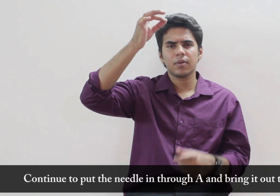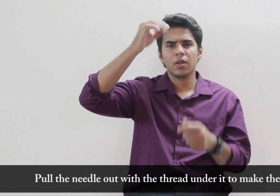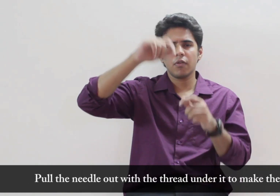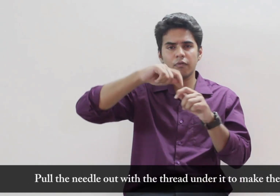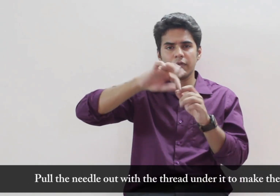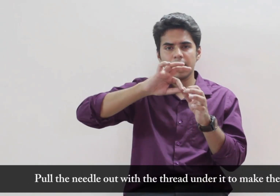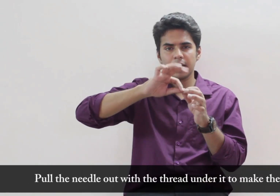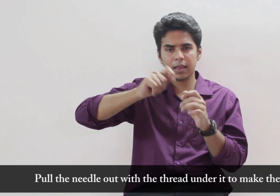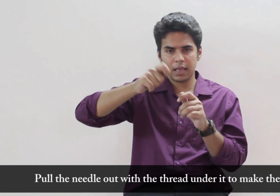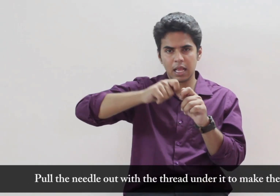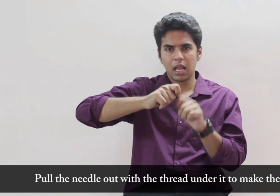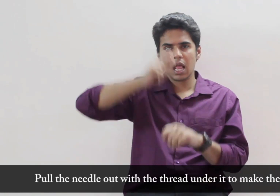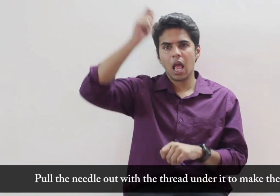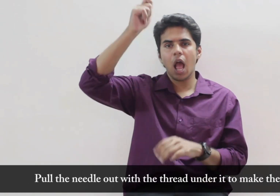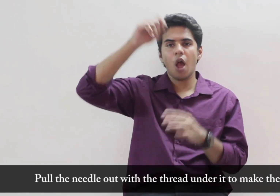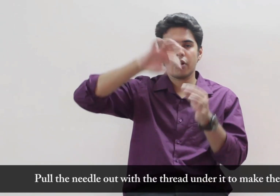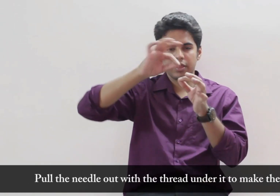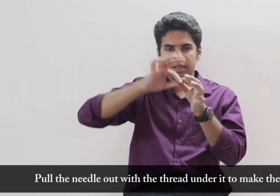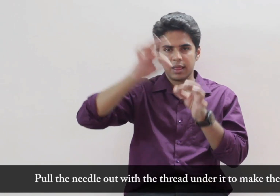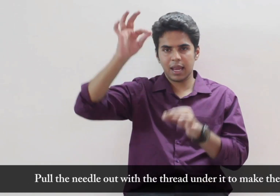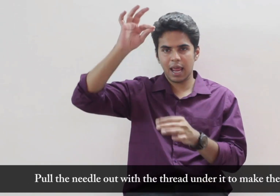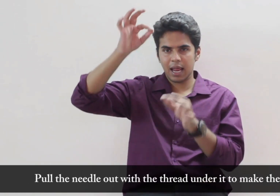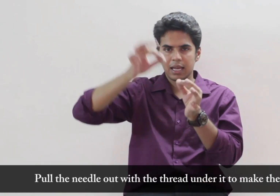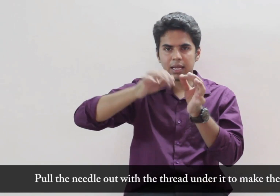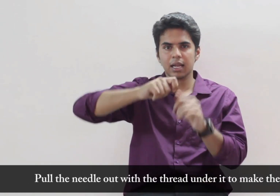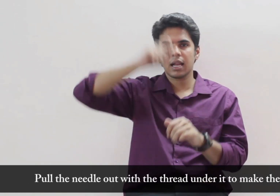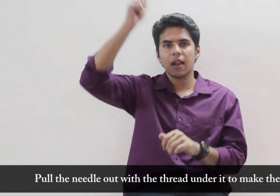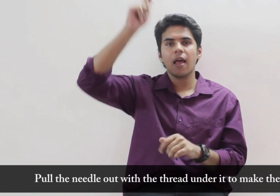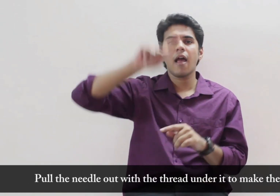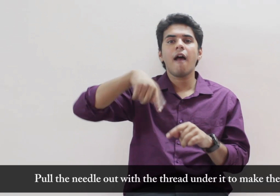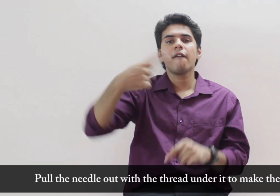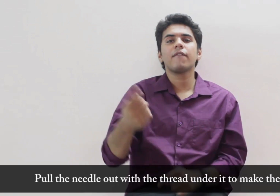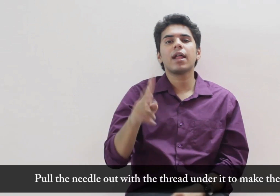Put the needle out with the thread under it to make the next V.